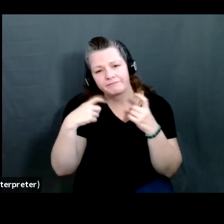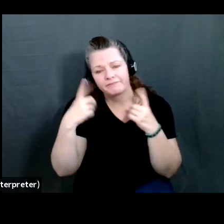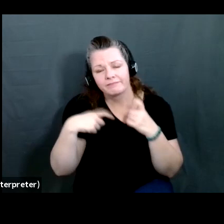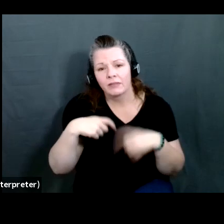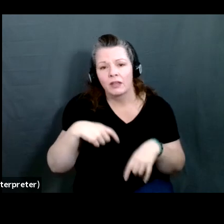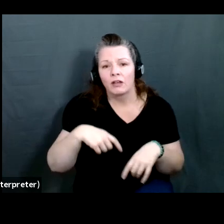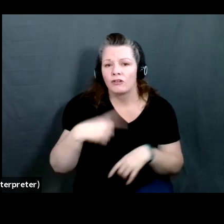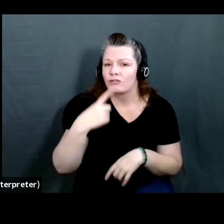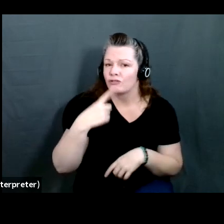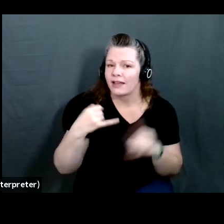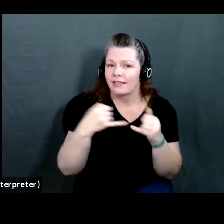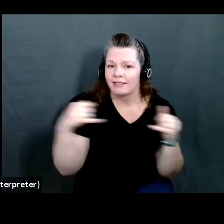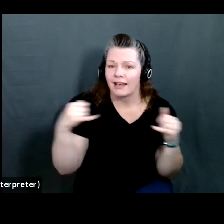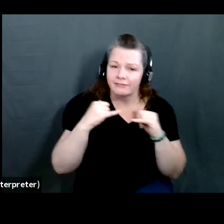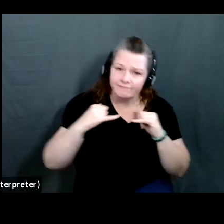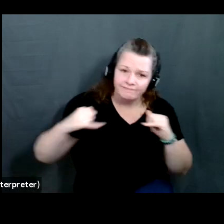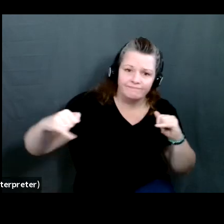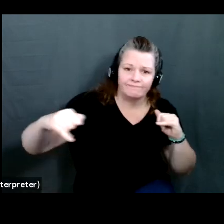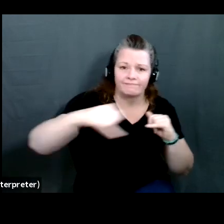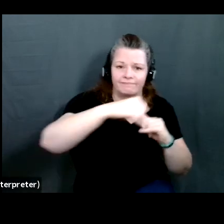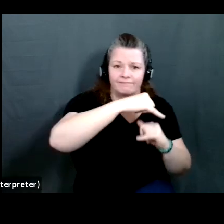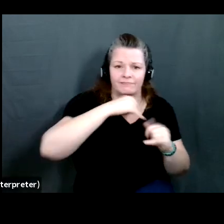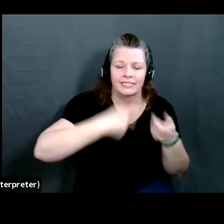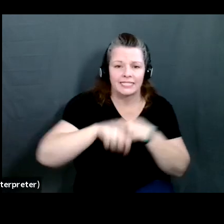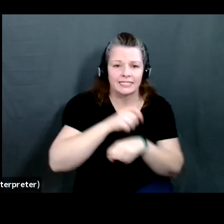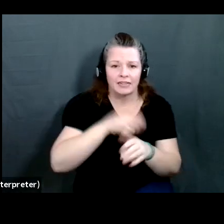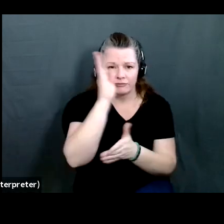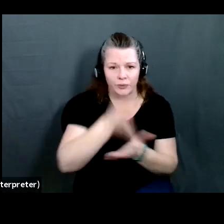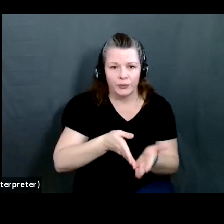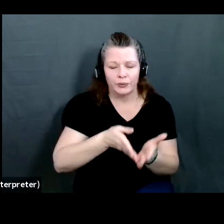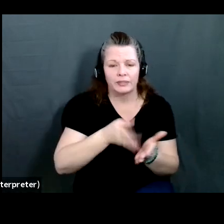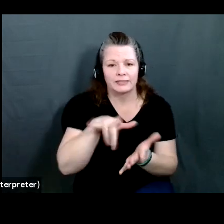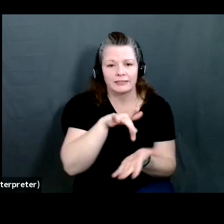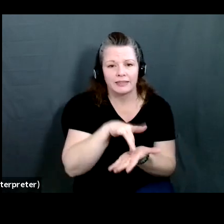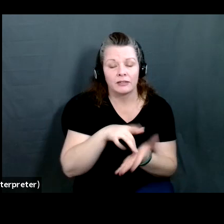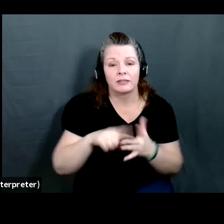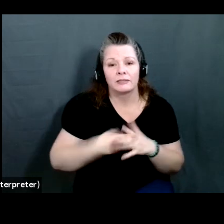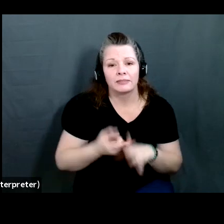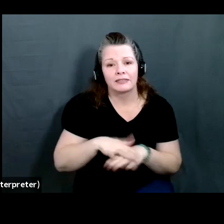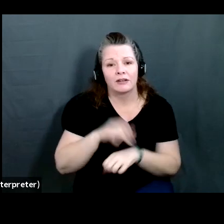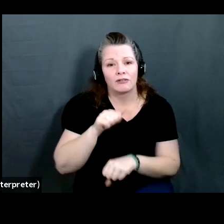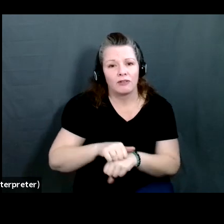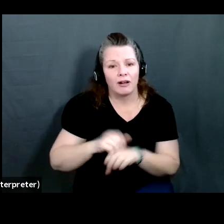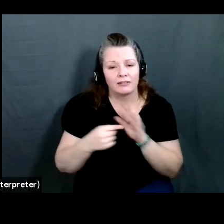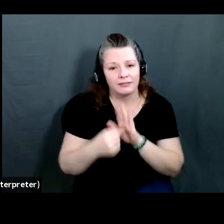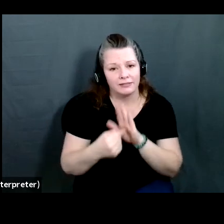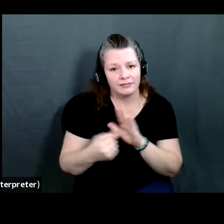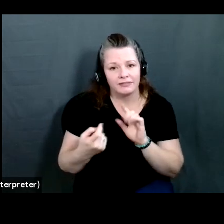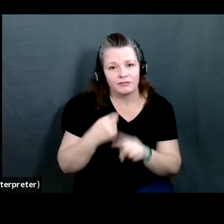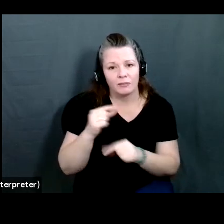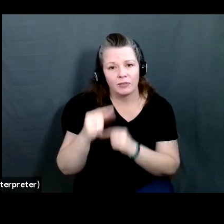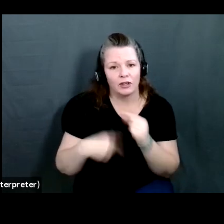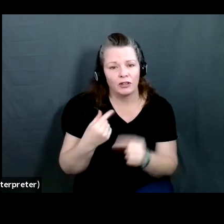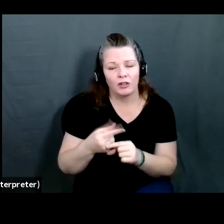globe instead of cutting through the center. It begins on a piece of rock represented on the globe by a